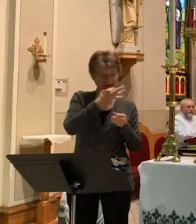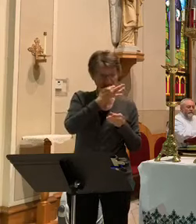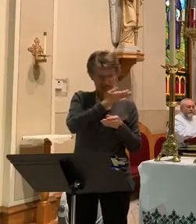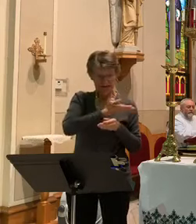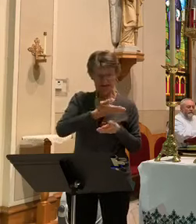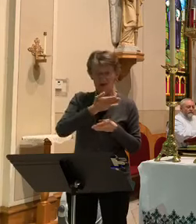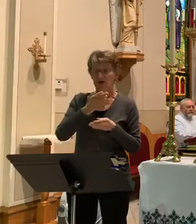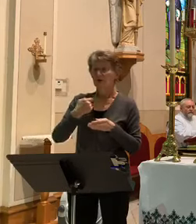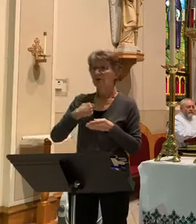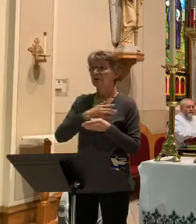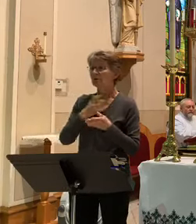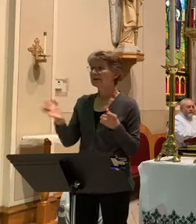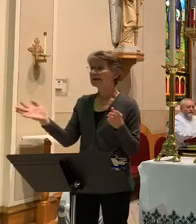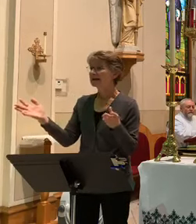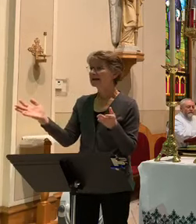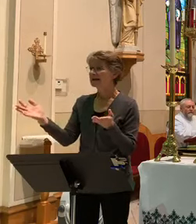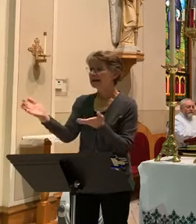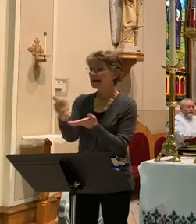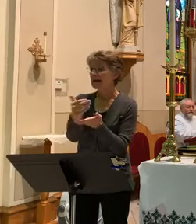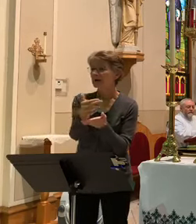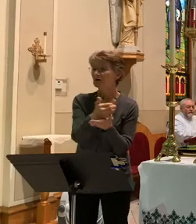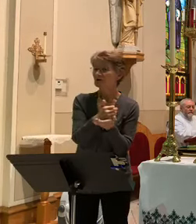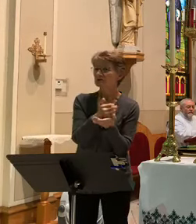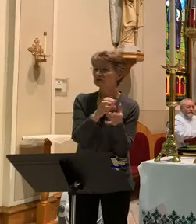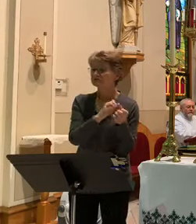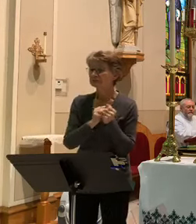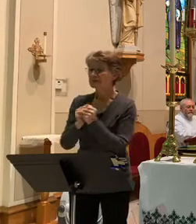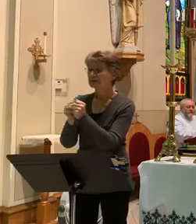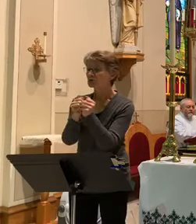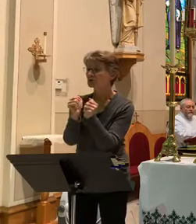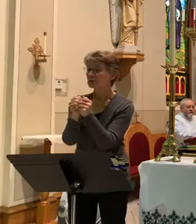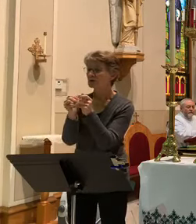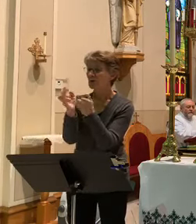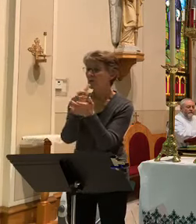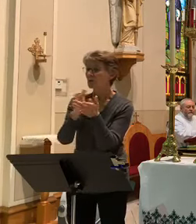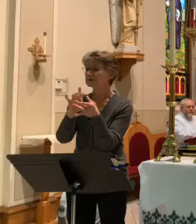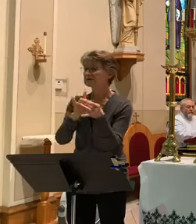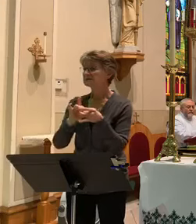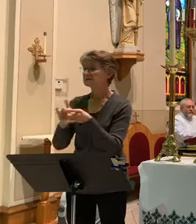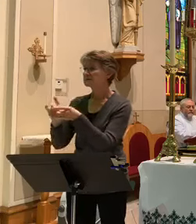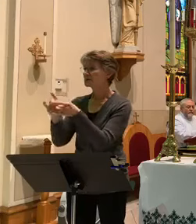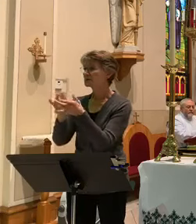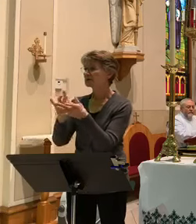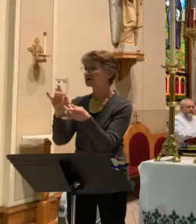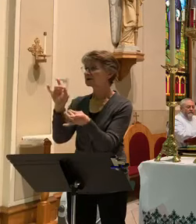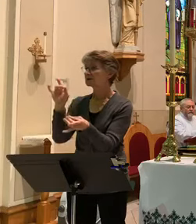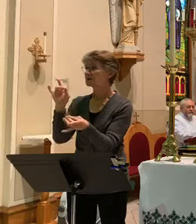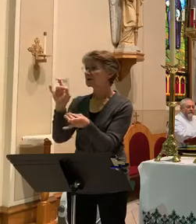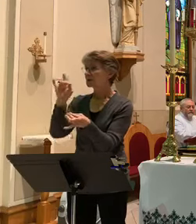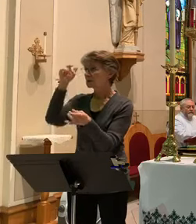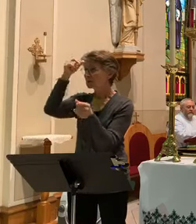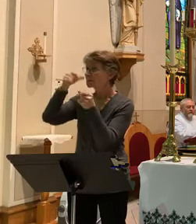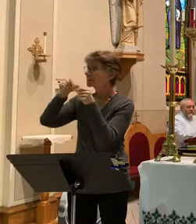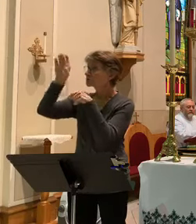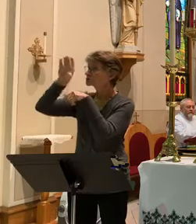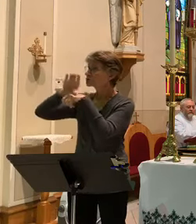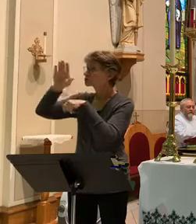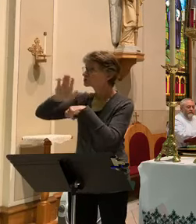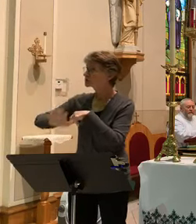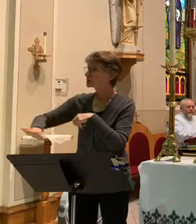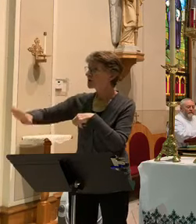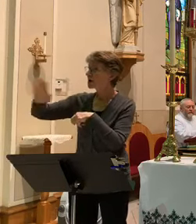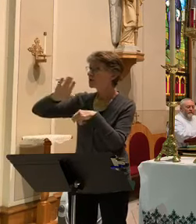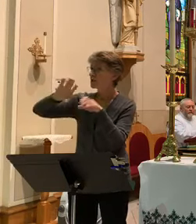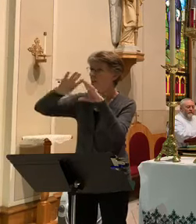Christ, we may be gathered into one by the Holy Spirit. Remember, Lord, your church spread throughout